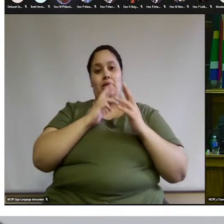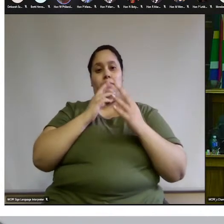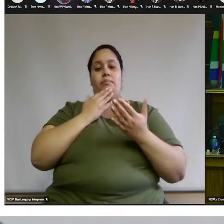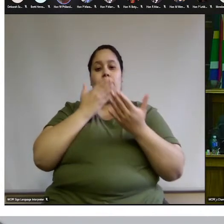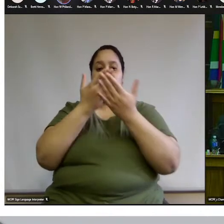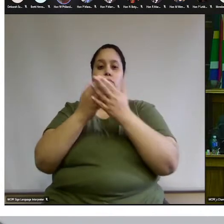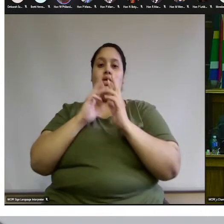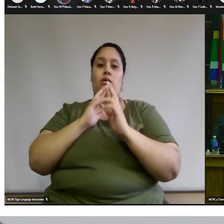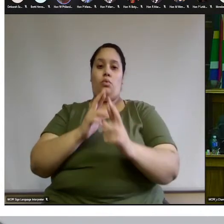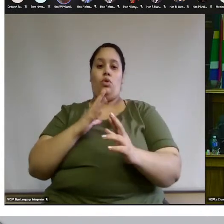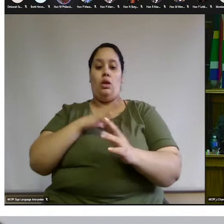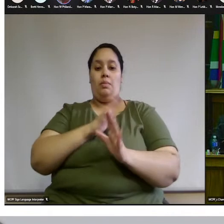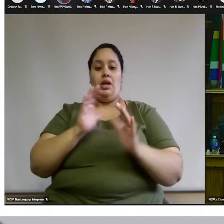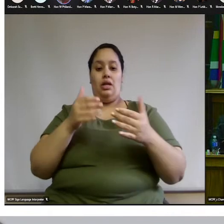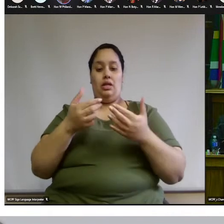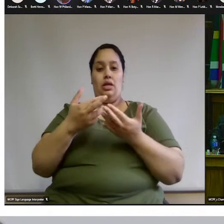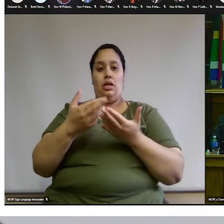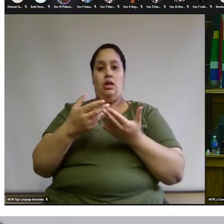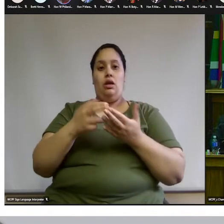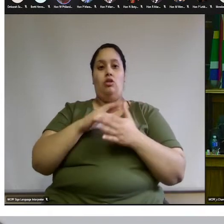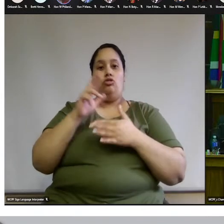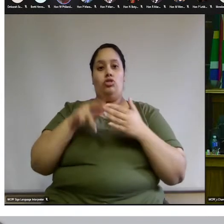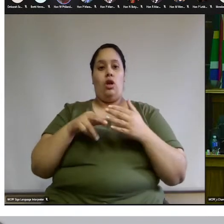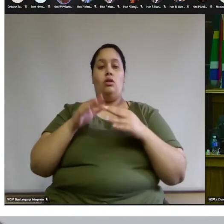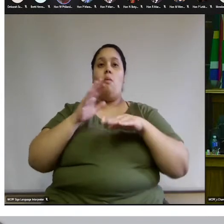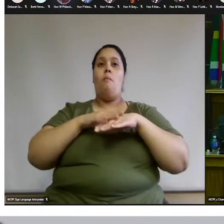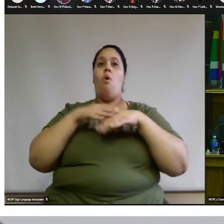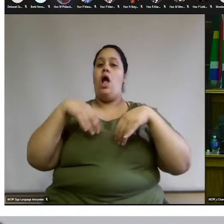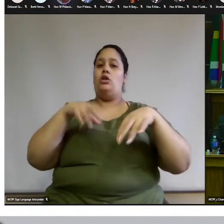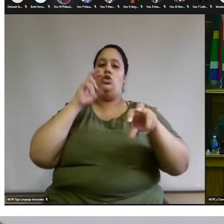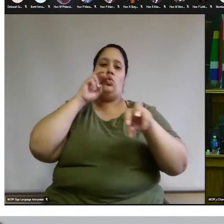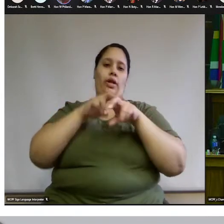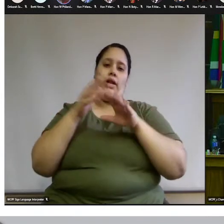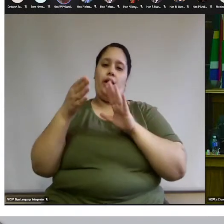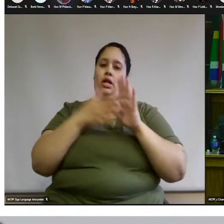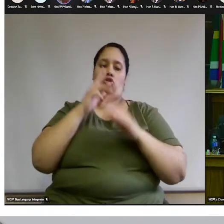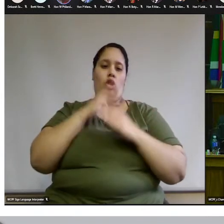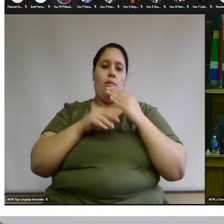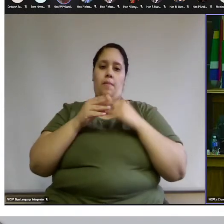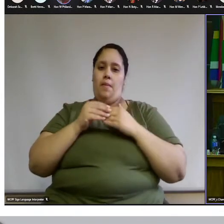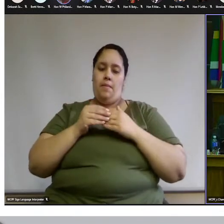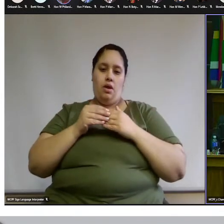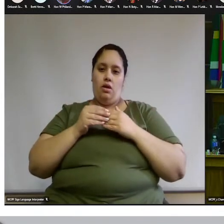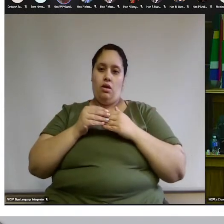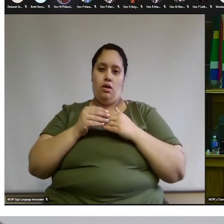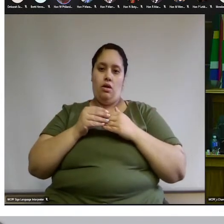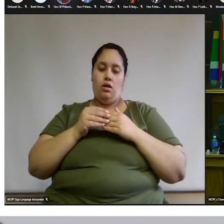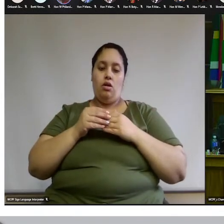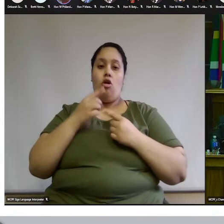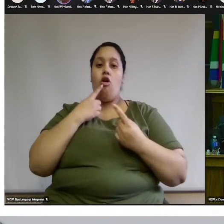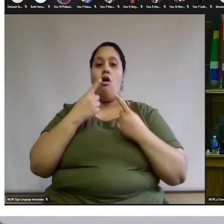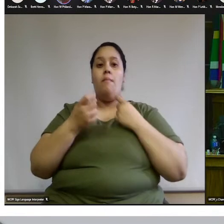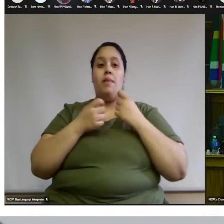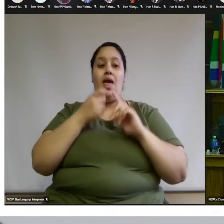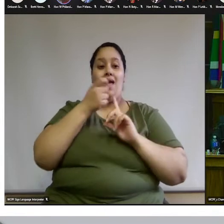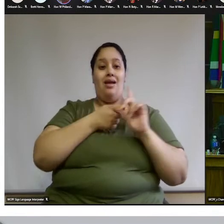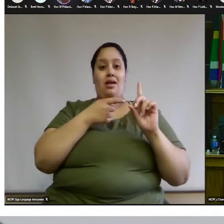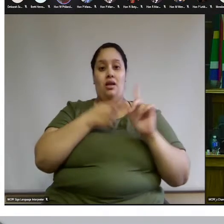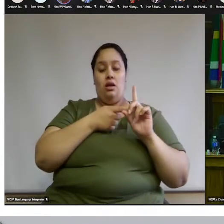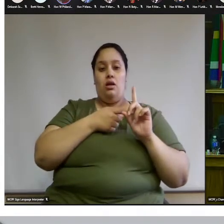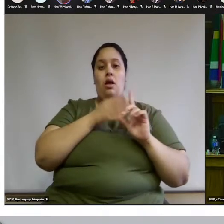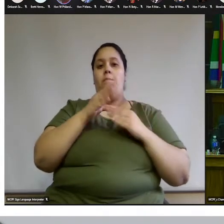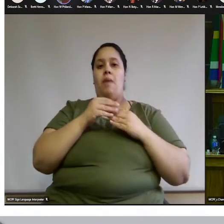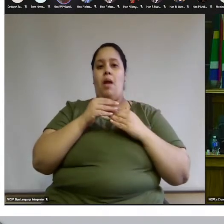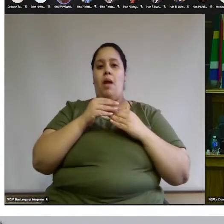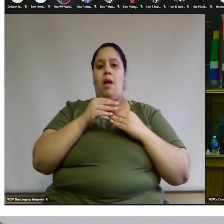and resolved that no further action need to be taken against the Honourable Member. The complainant, which was a member of